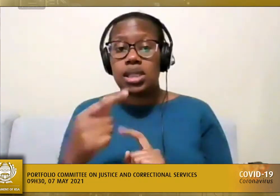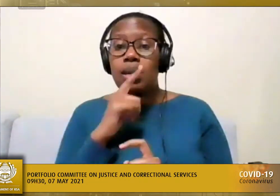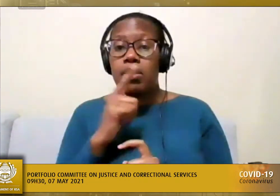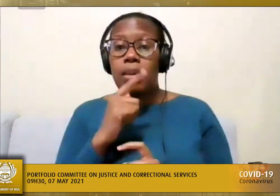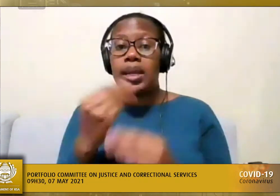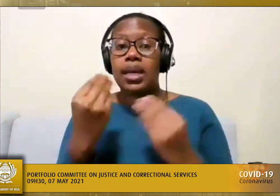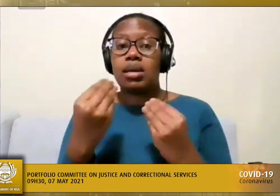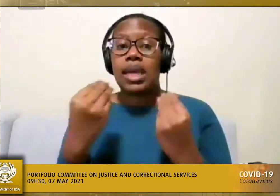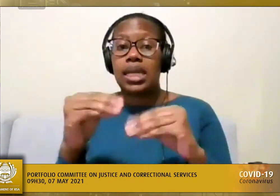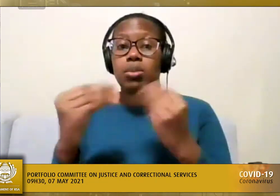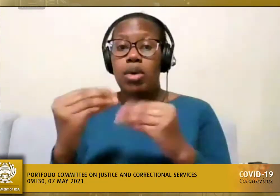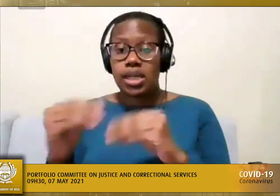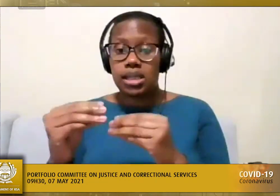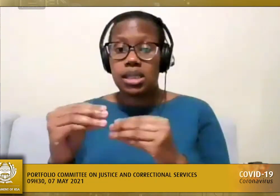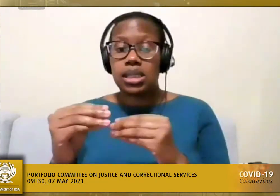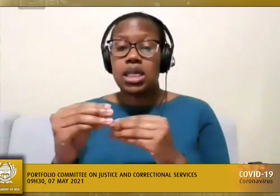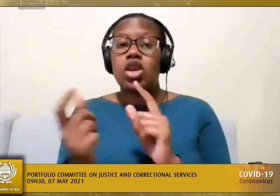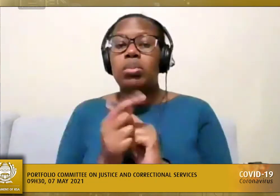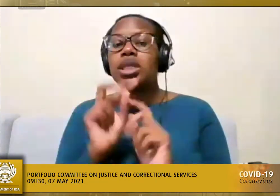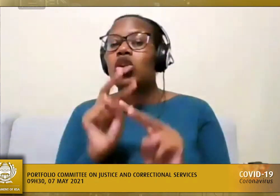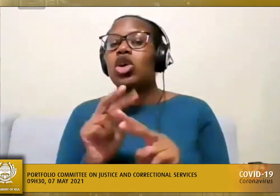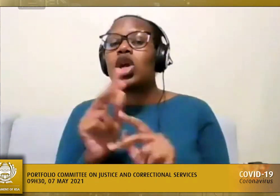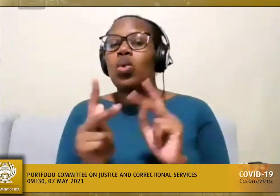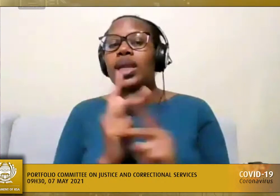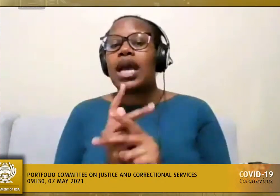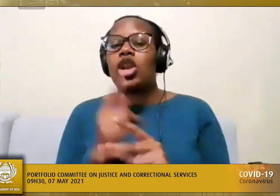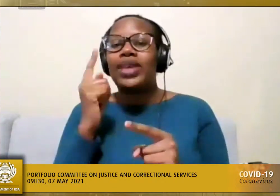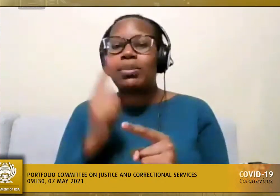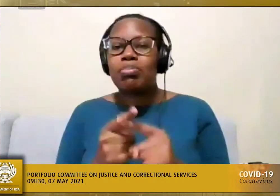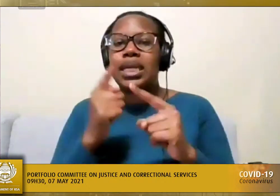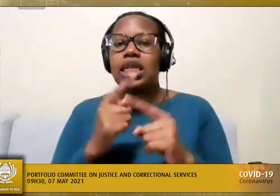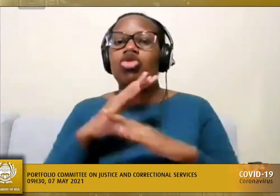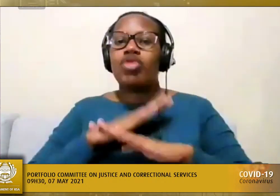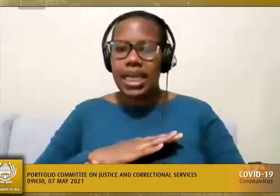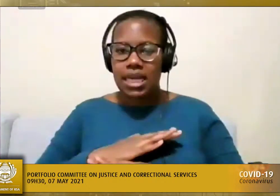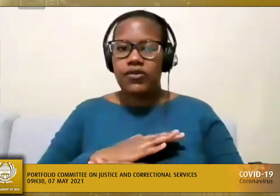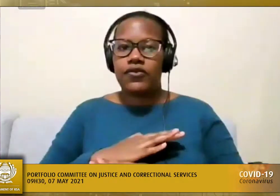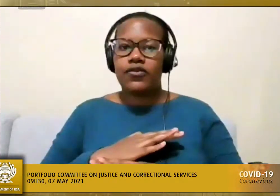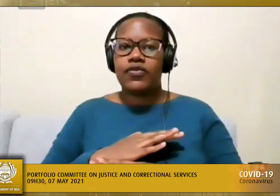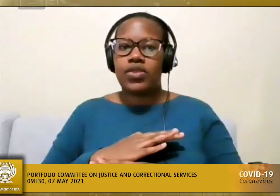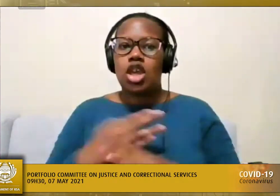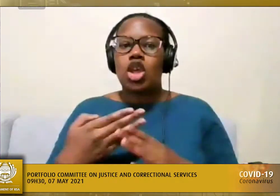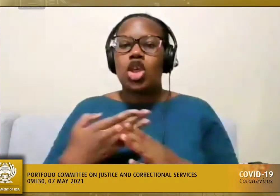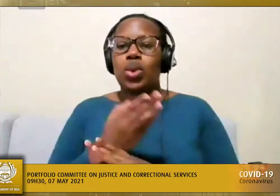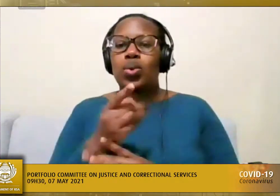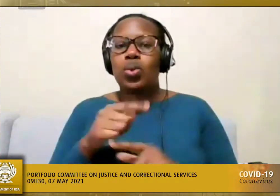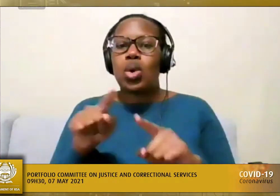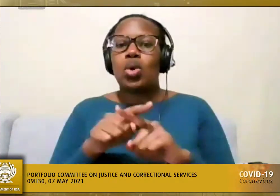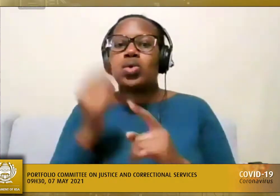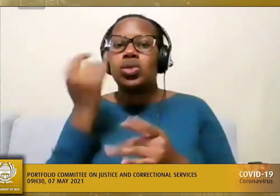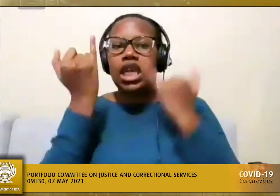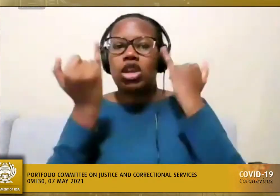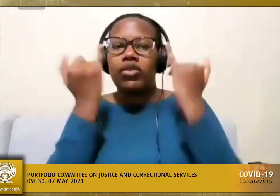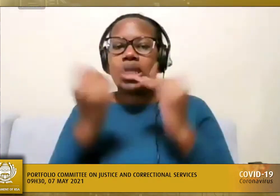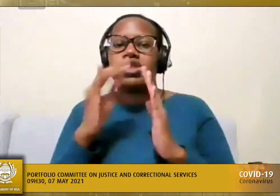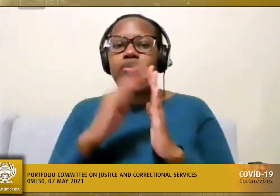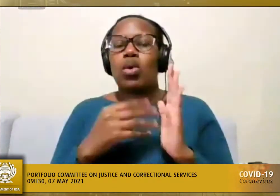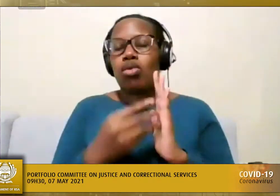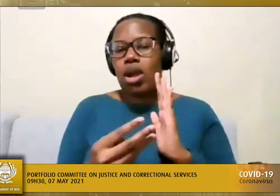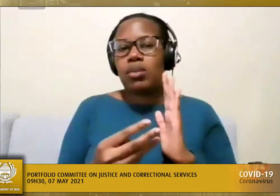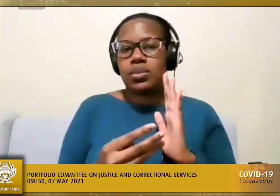Enterprises to look at what type of immediate relief through those Innovative programs